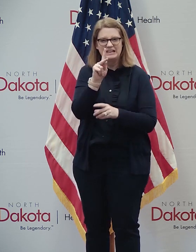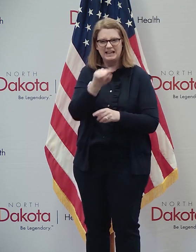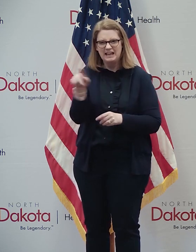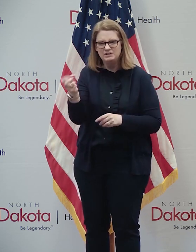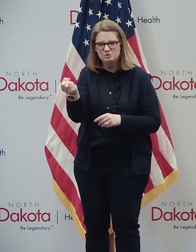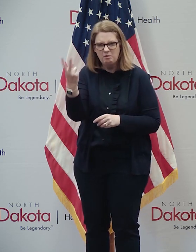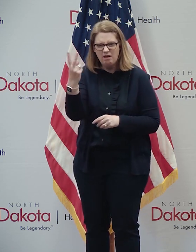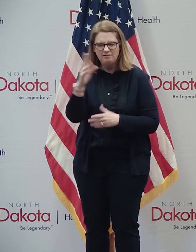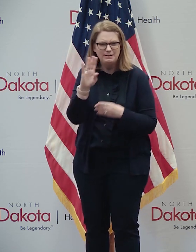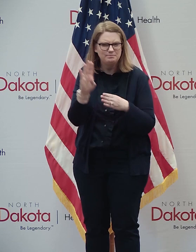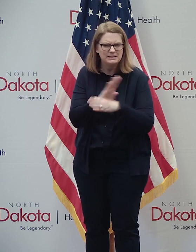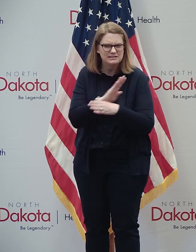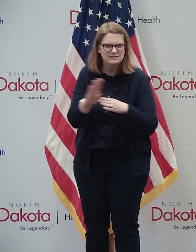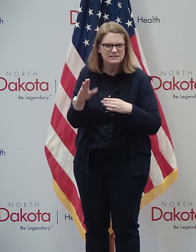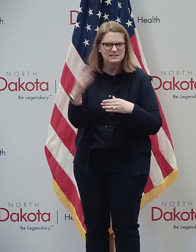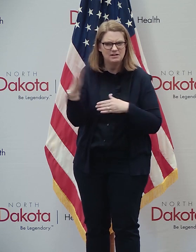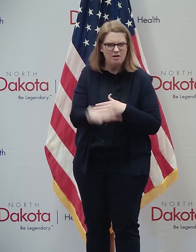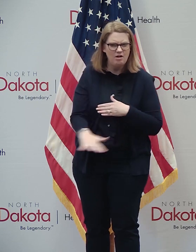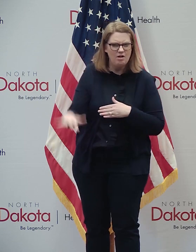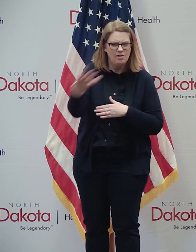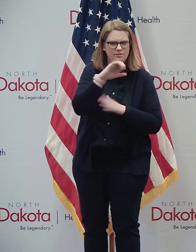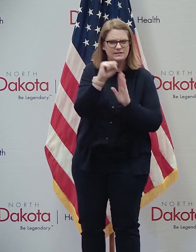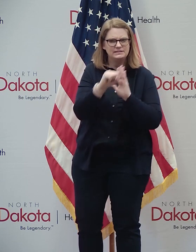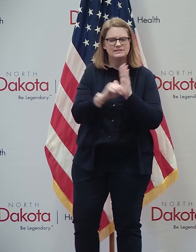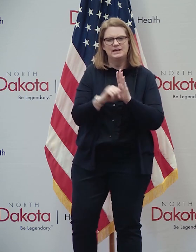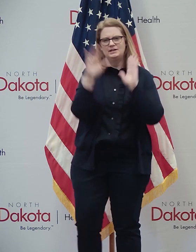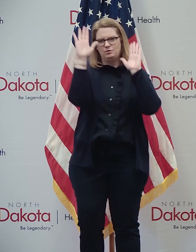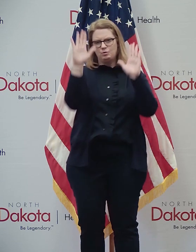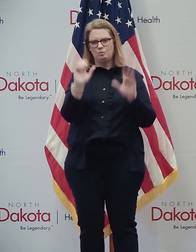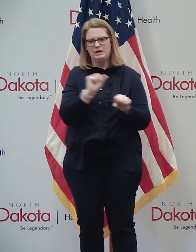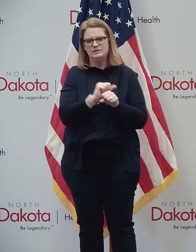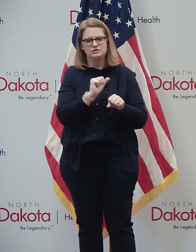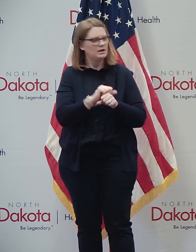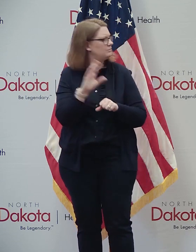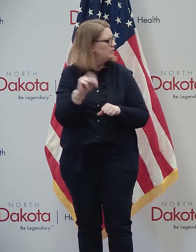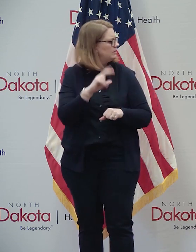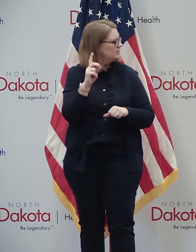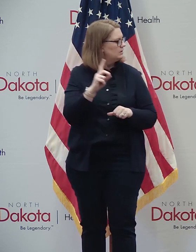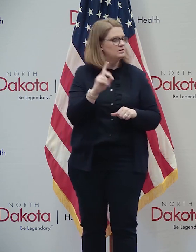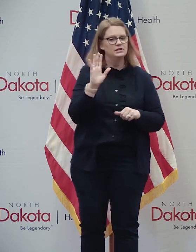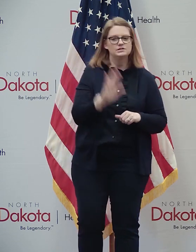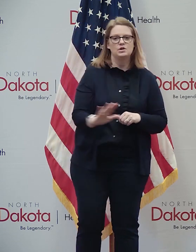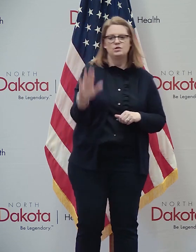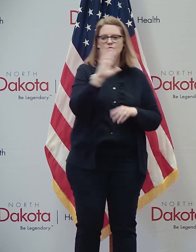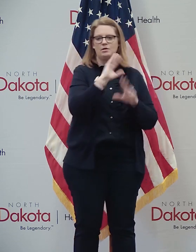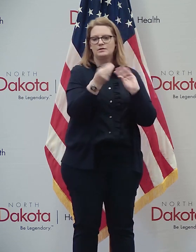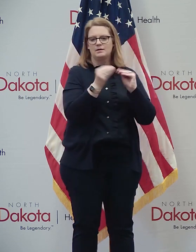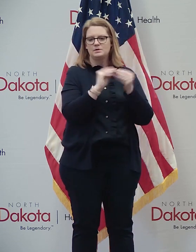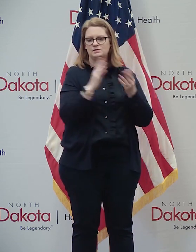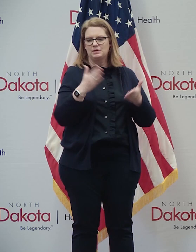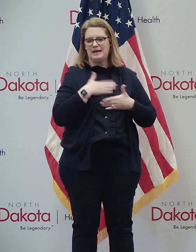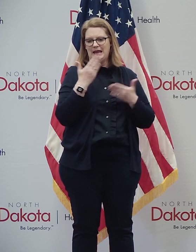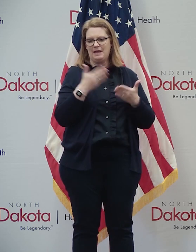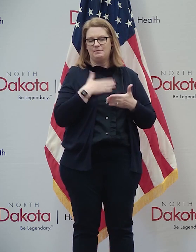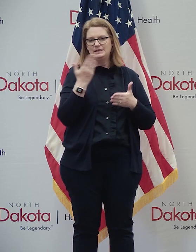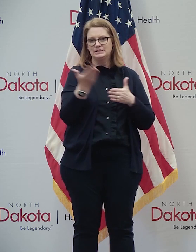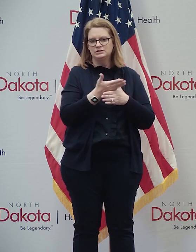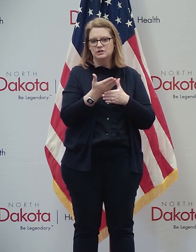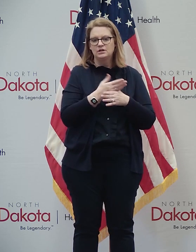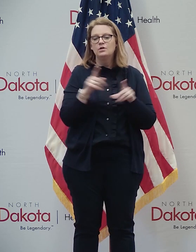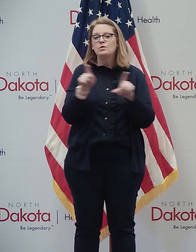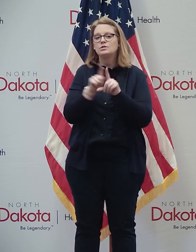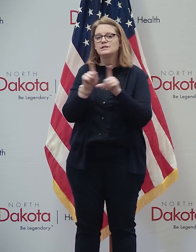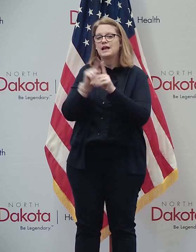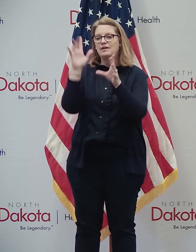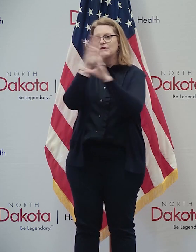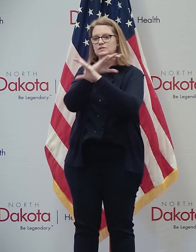cross-industry. So anyway, great job, North Dakota. These are your numbers, and happy to share them. Also, we've got Superintendent